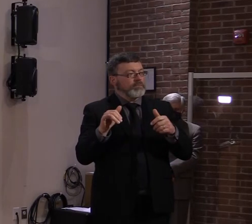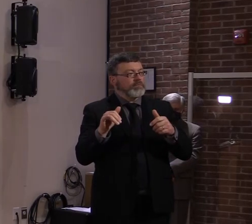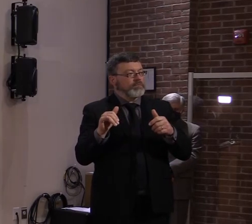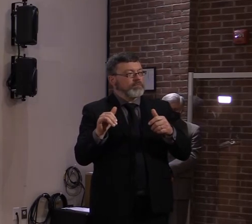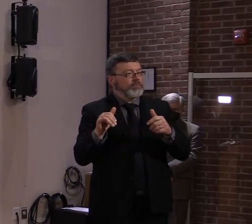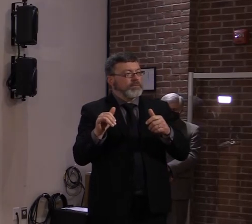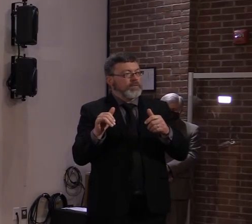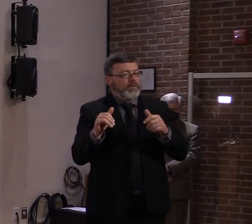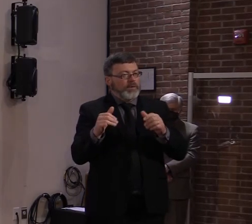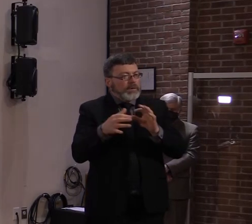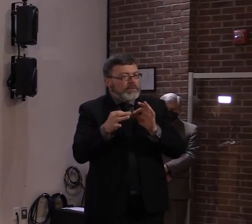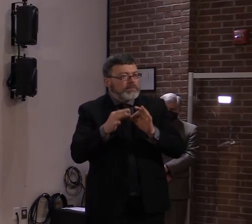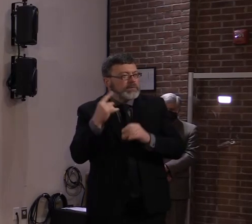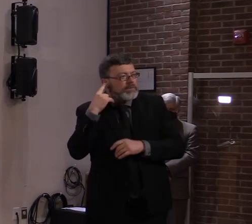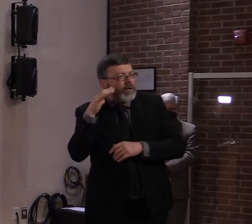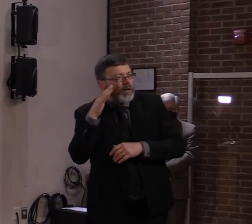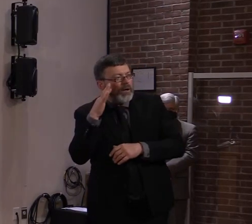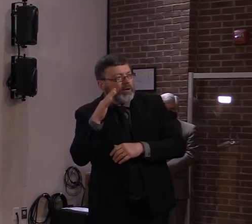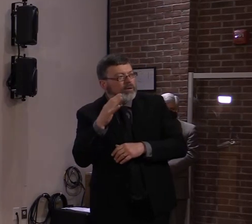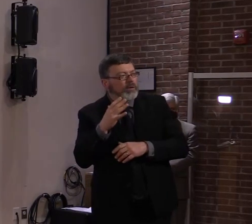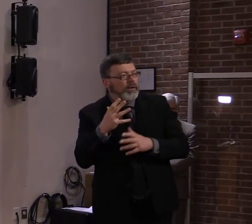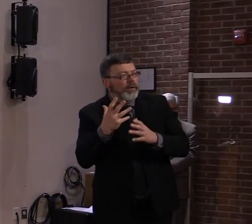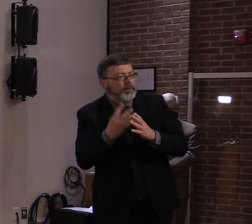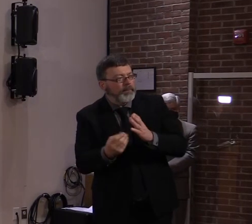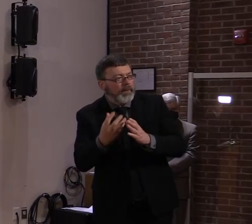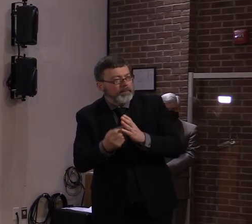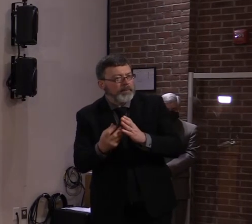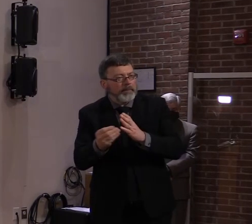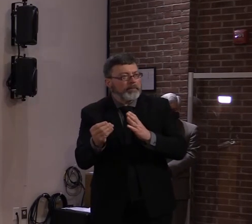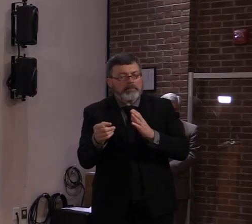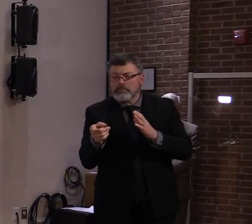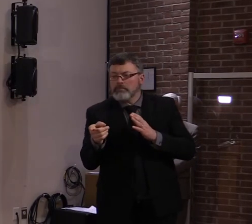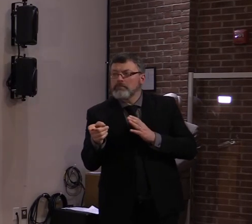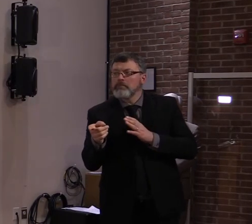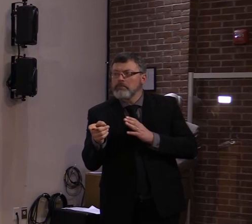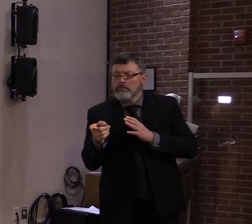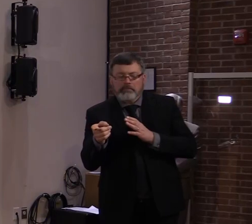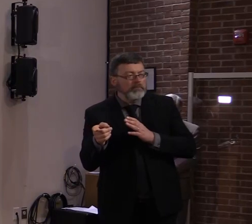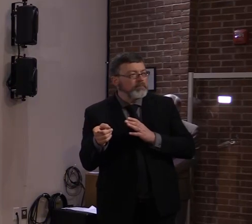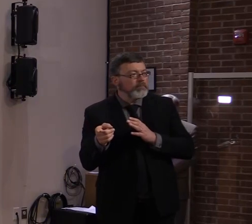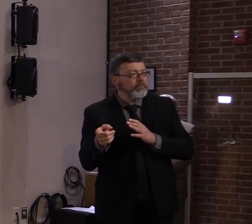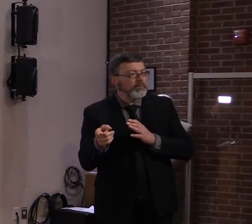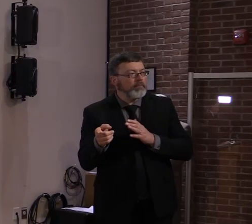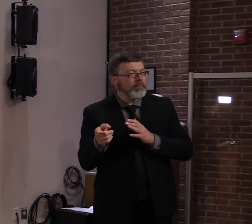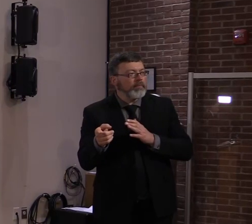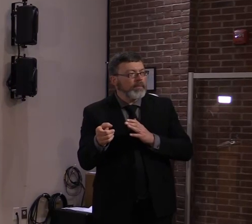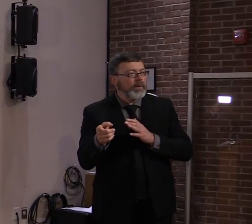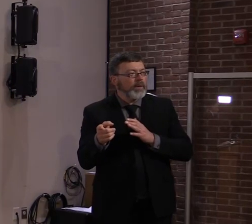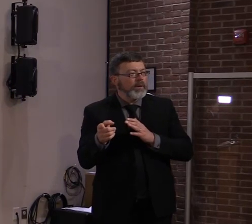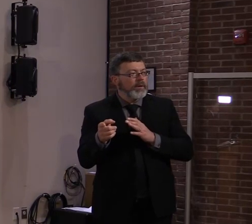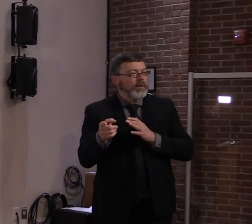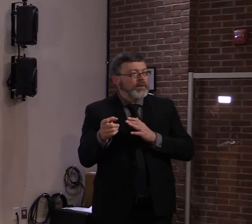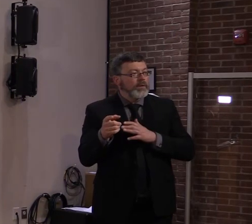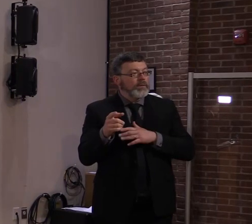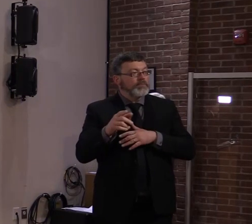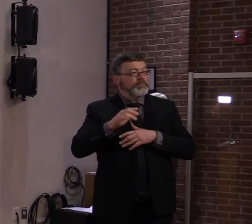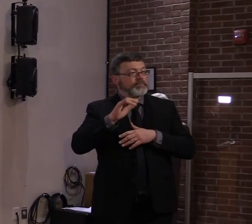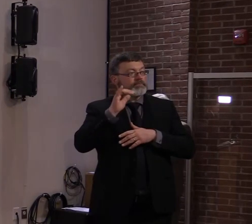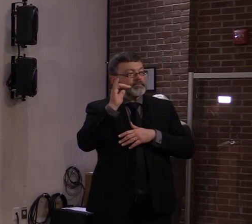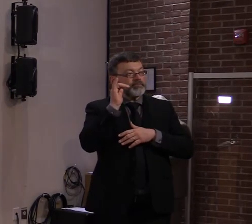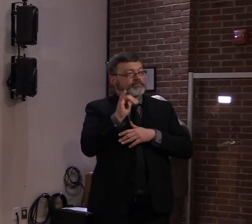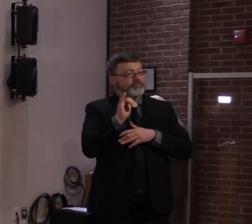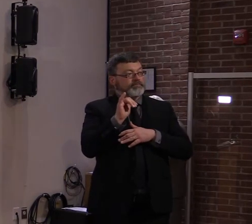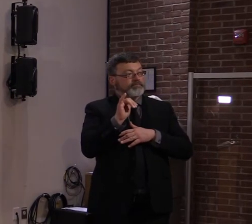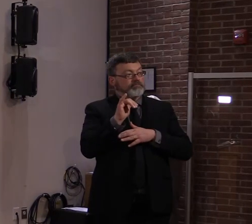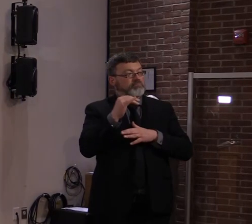just highlight a significant spike in claims being filed just even earlier this week and over the past week, that we